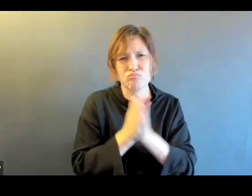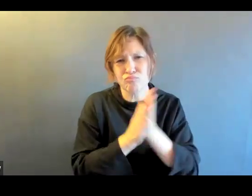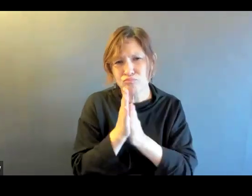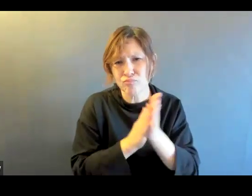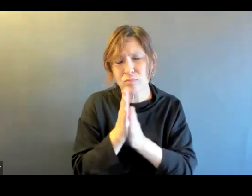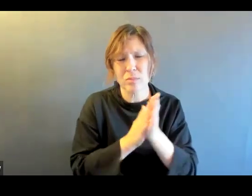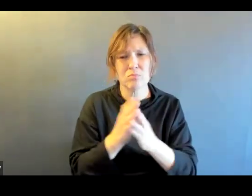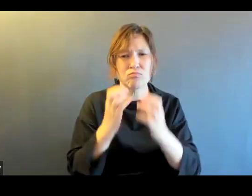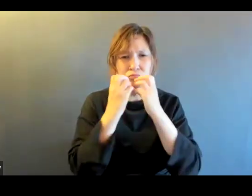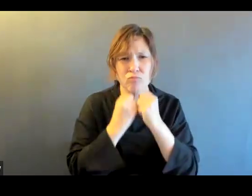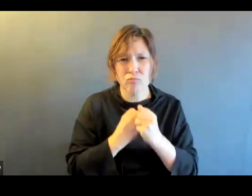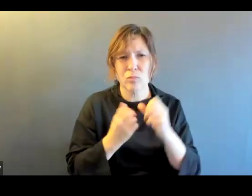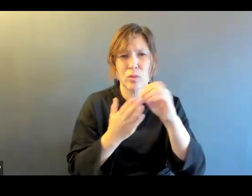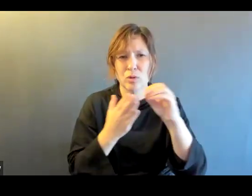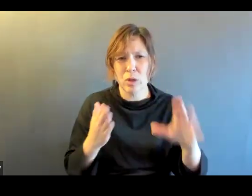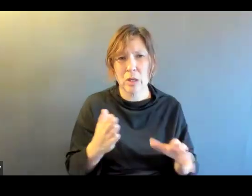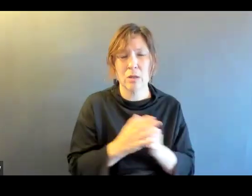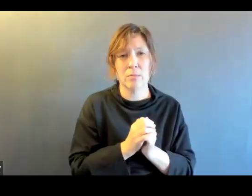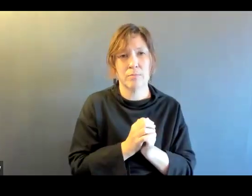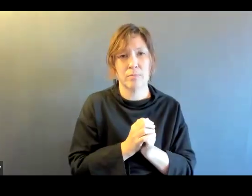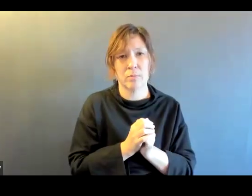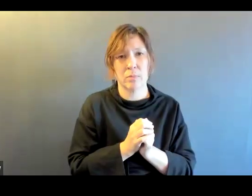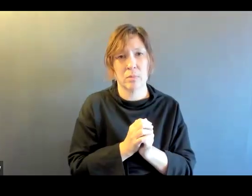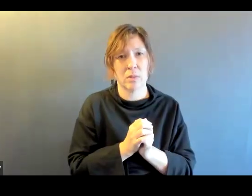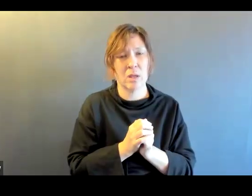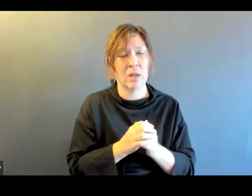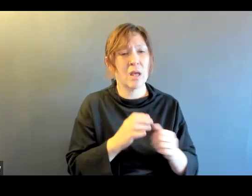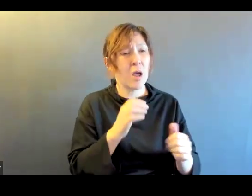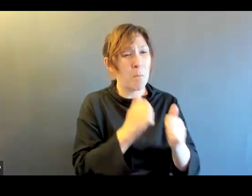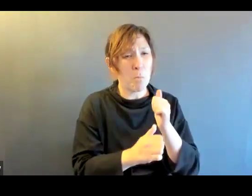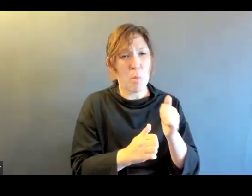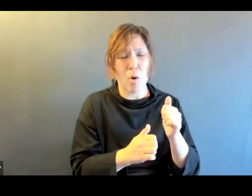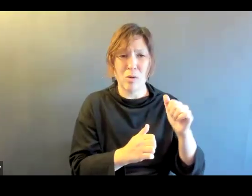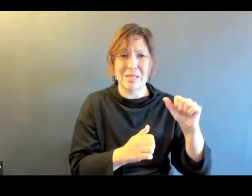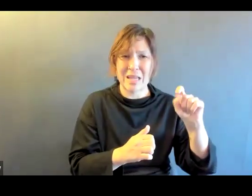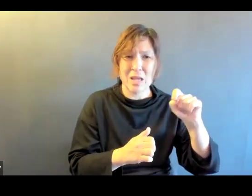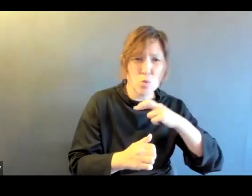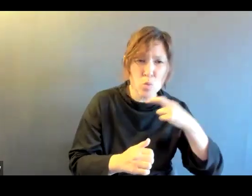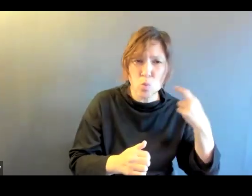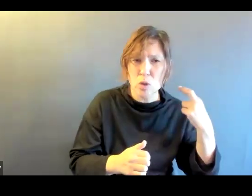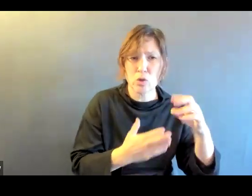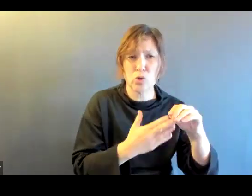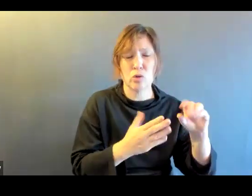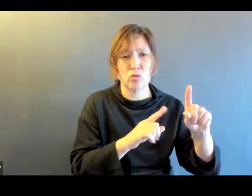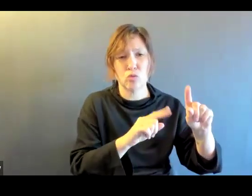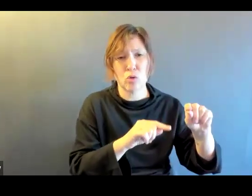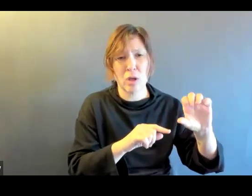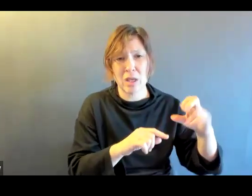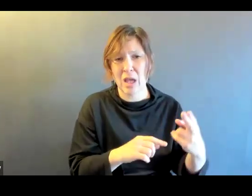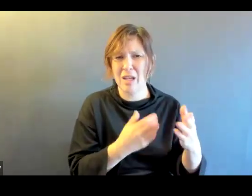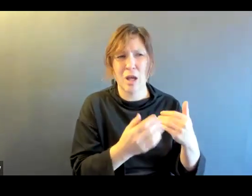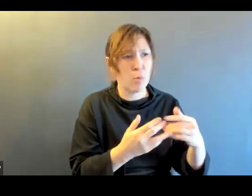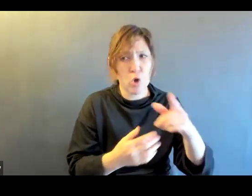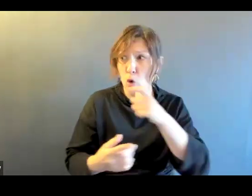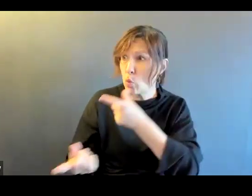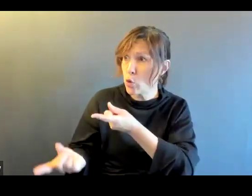with equal tenacity. CASH serves some of the city's most vulnerable students, and yet no matter who enters their school doors, this community has been